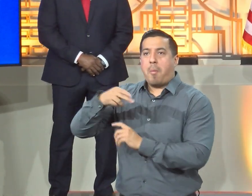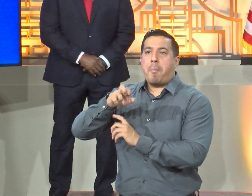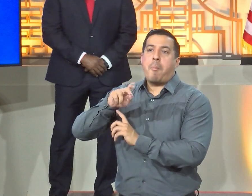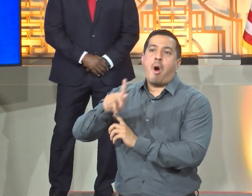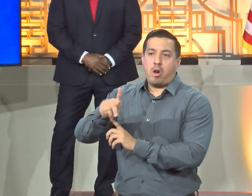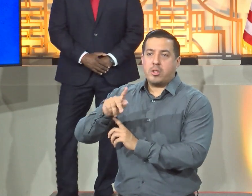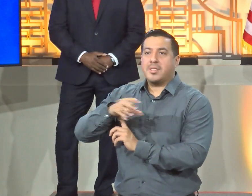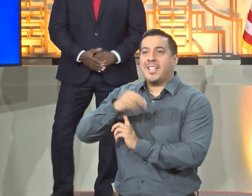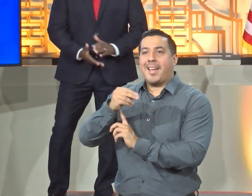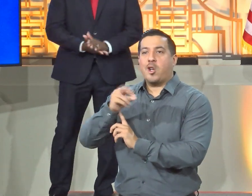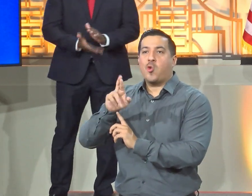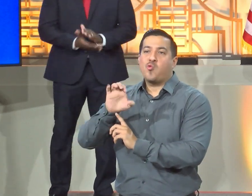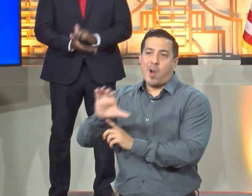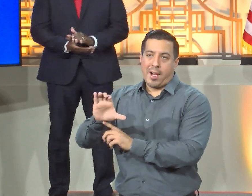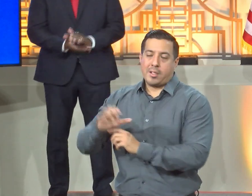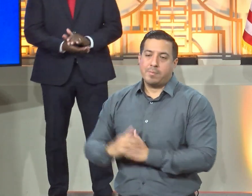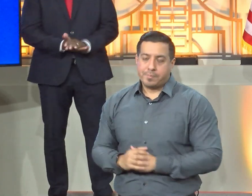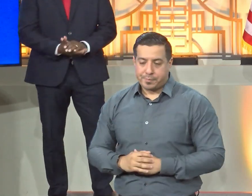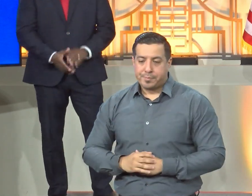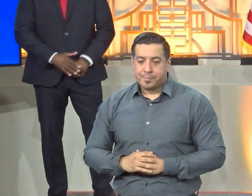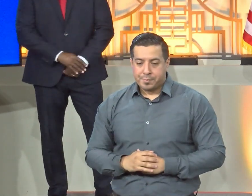Rec.